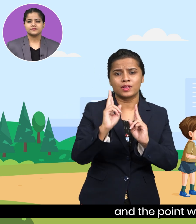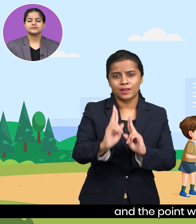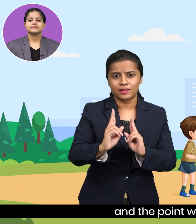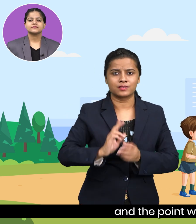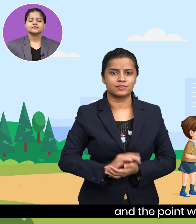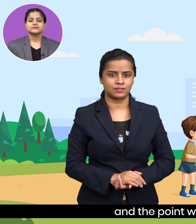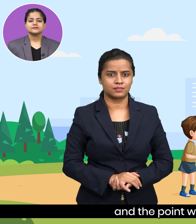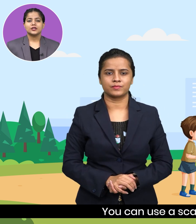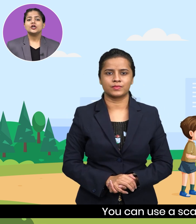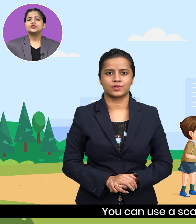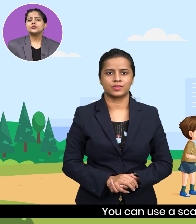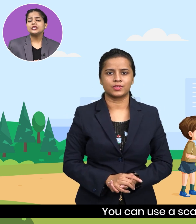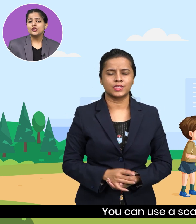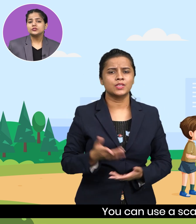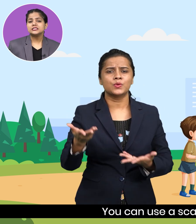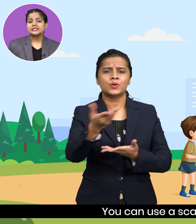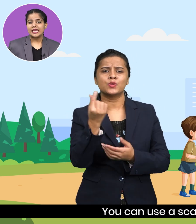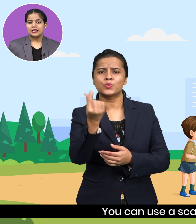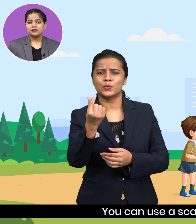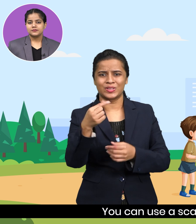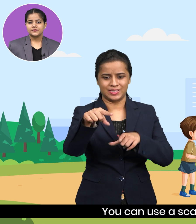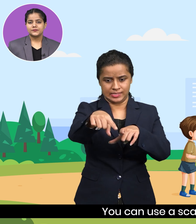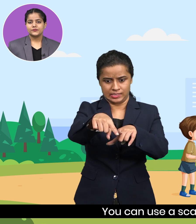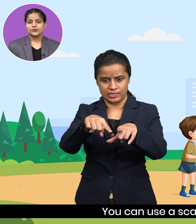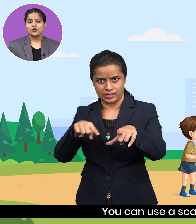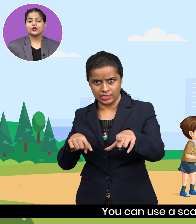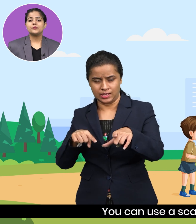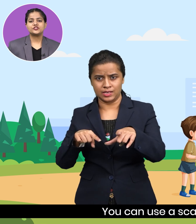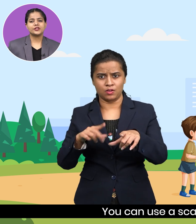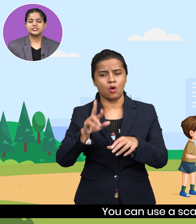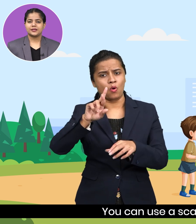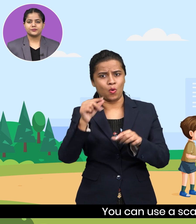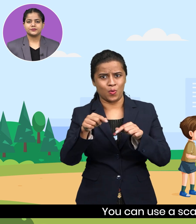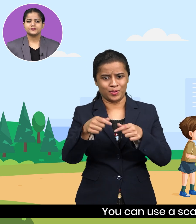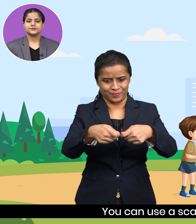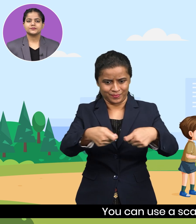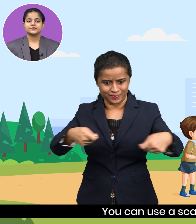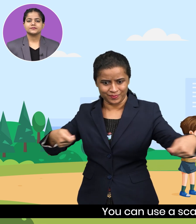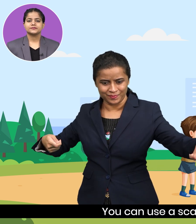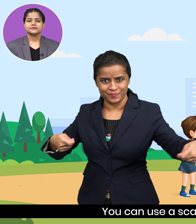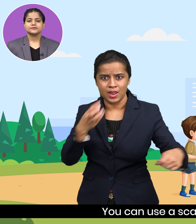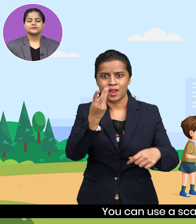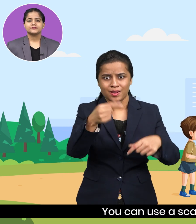rest. You can use a scale or a measuring tape.